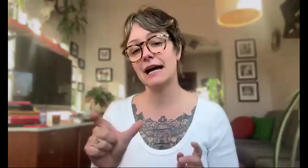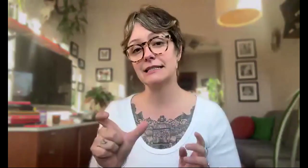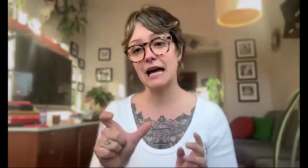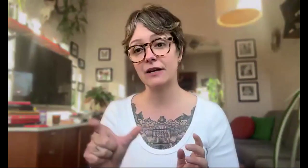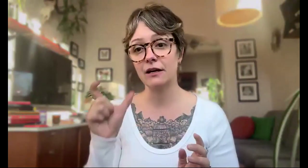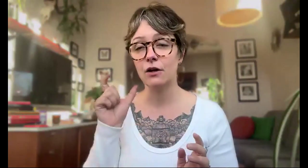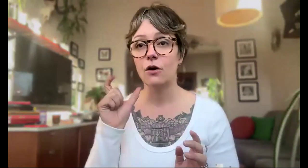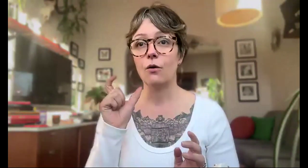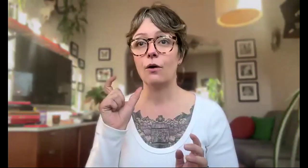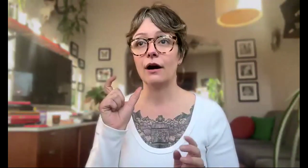Sign Savvy or